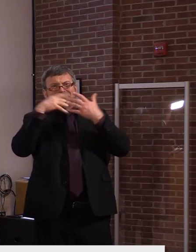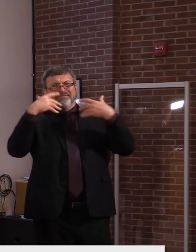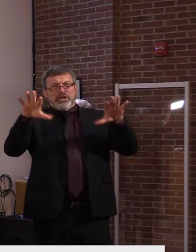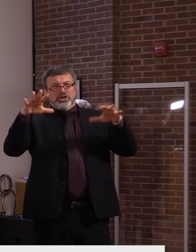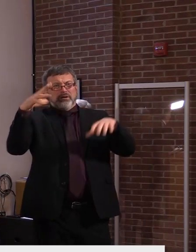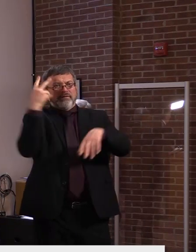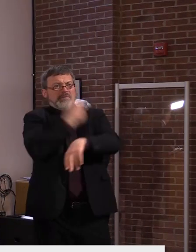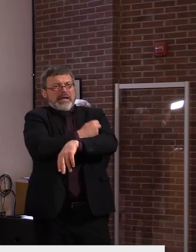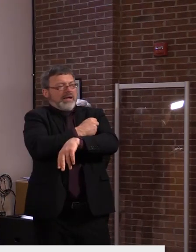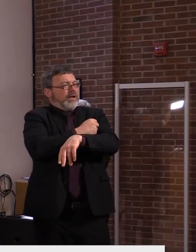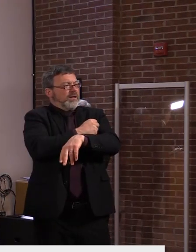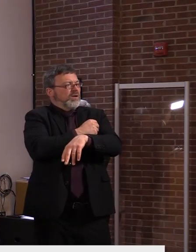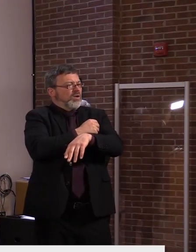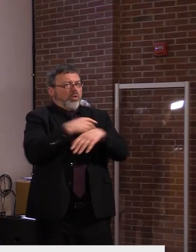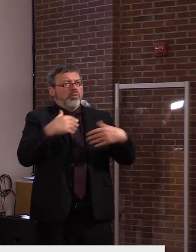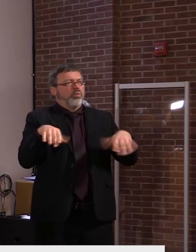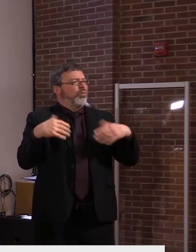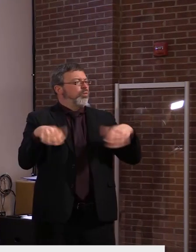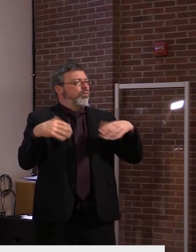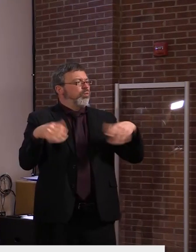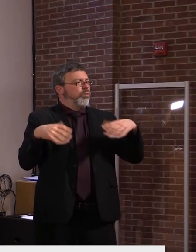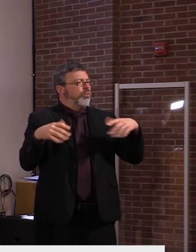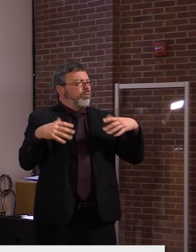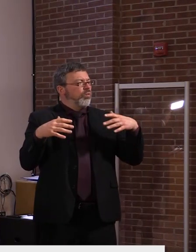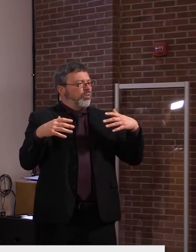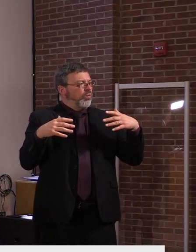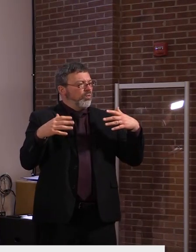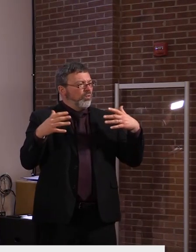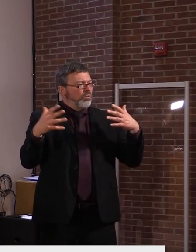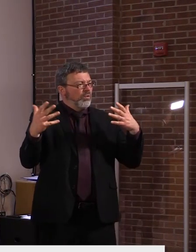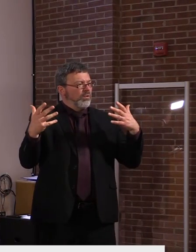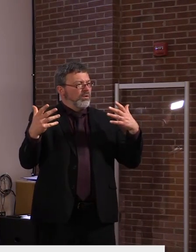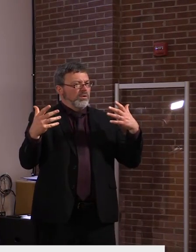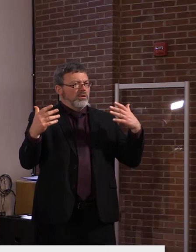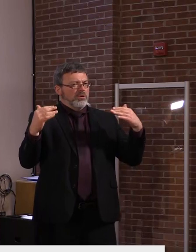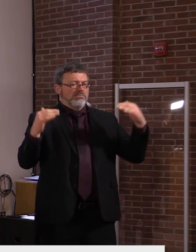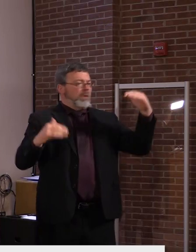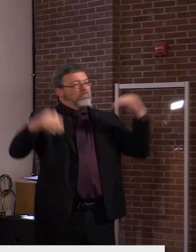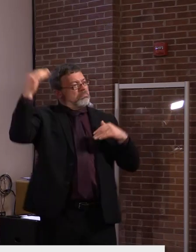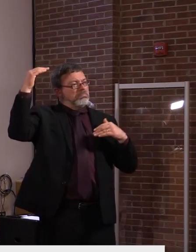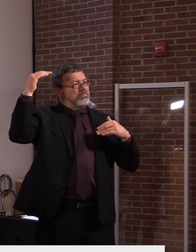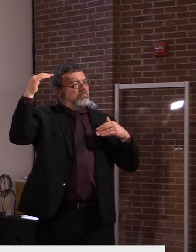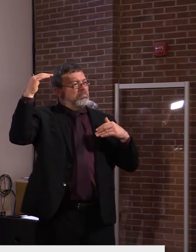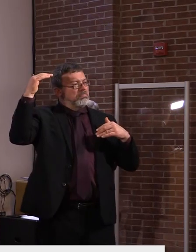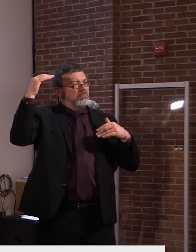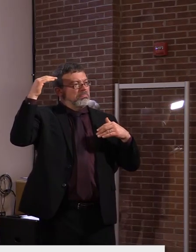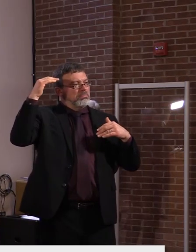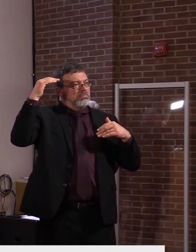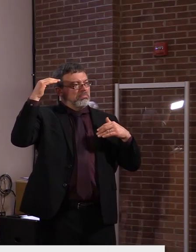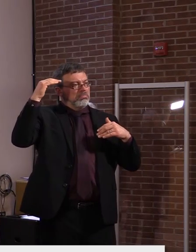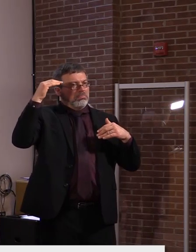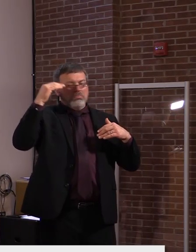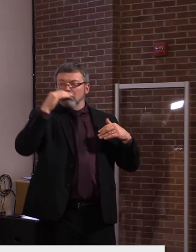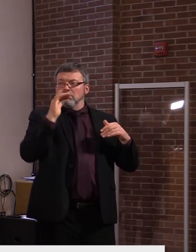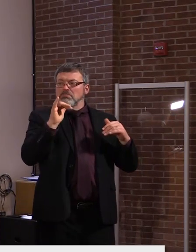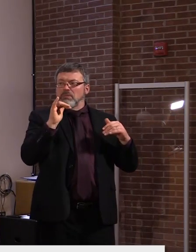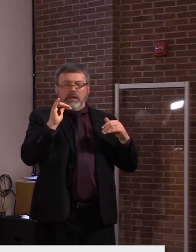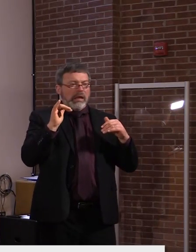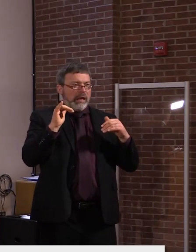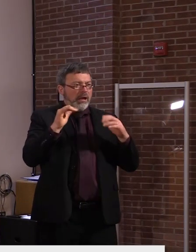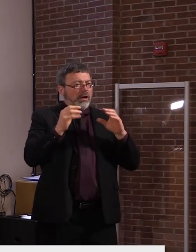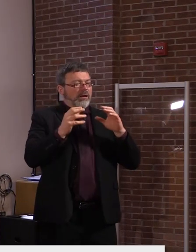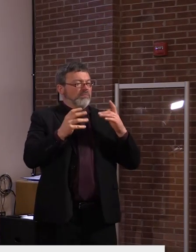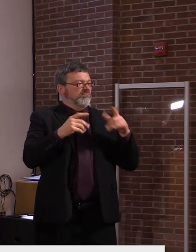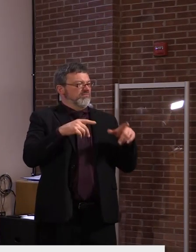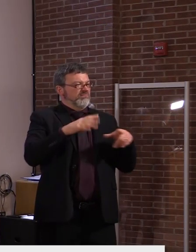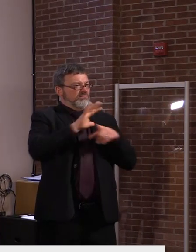and they have three times the number of people that are infected on a daily basis or test